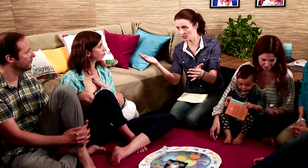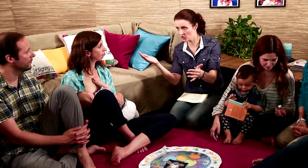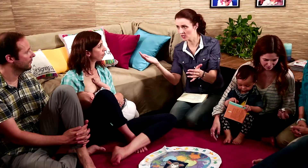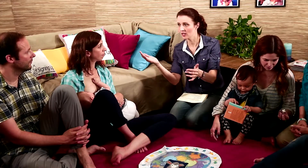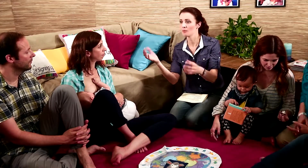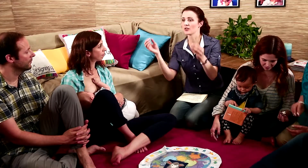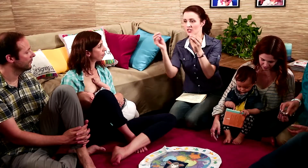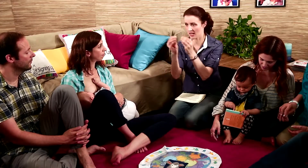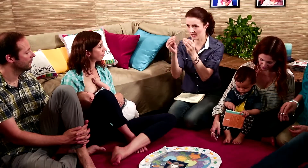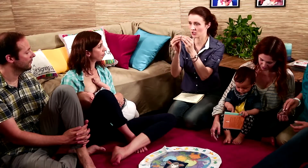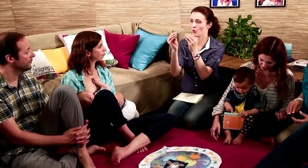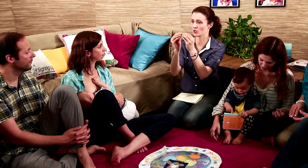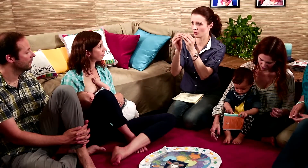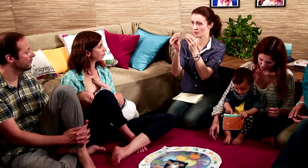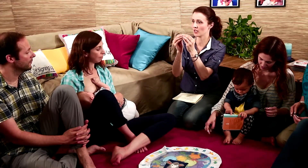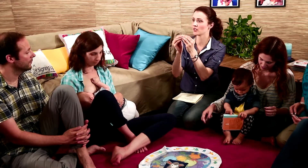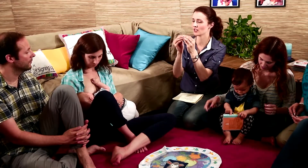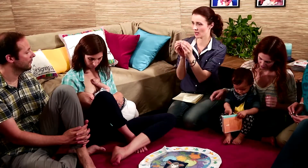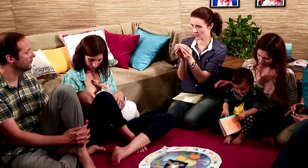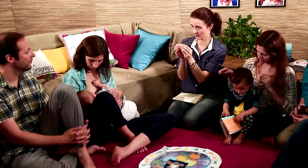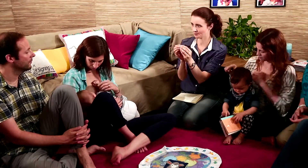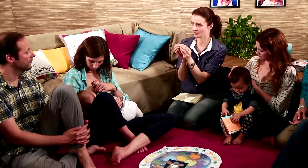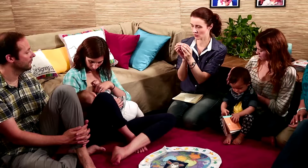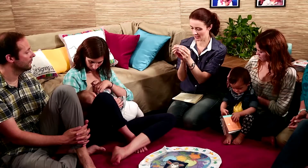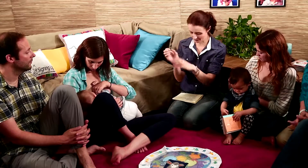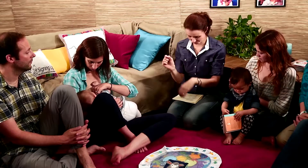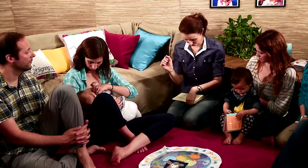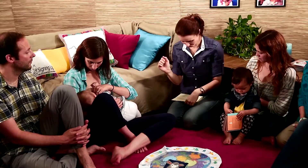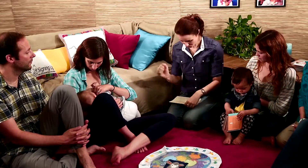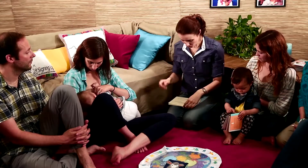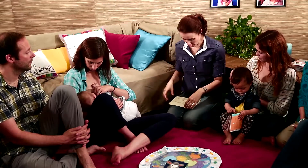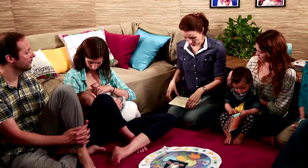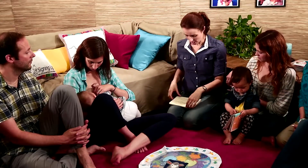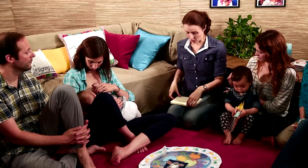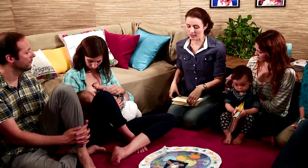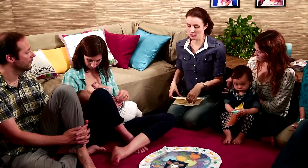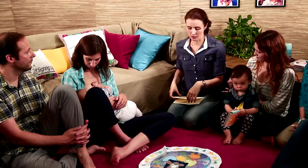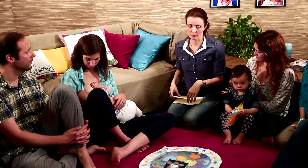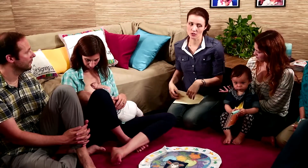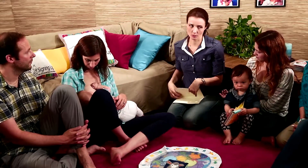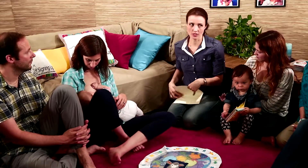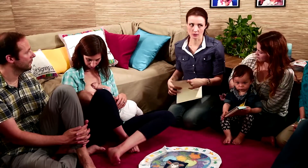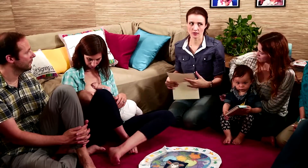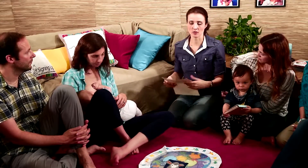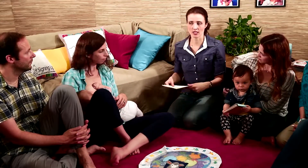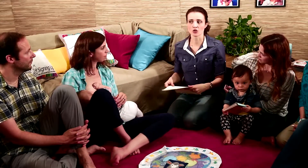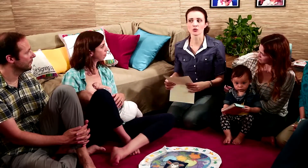Spanish, but the sign is always going to be the same thing, okay? And for bilingual families or multilingual families, it's actually really,